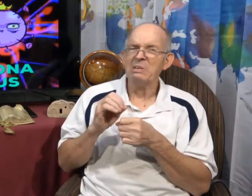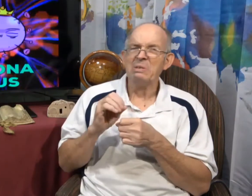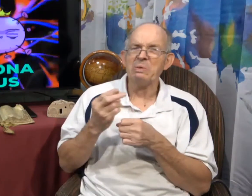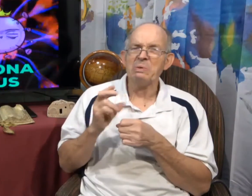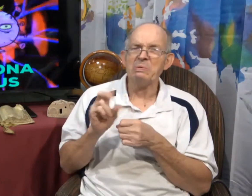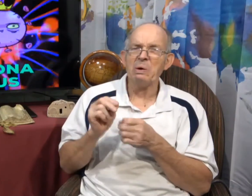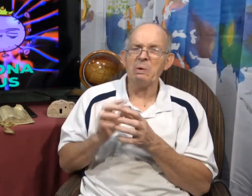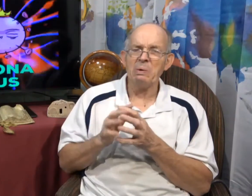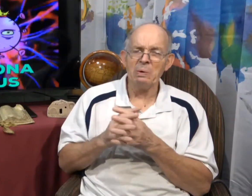Oh no.